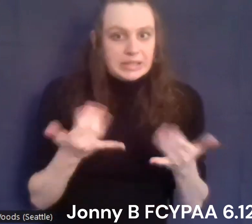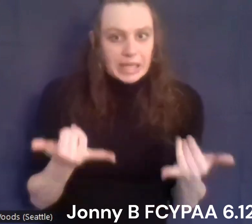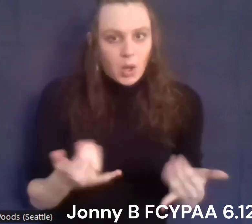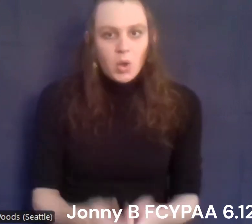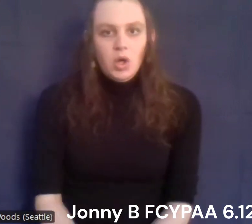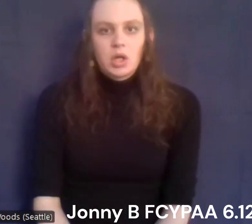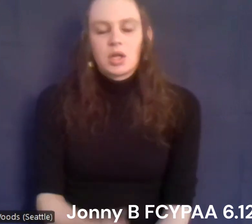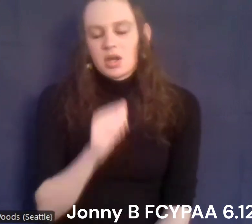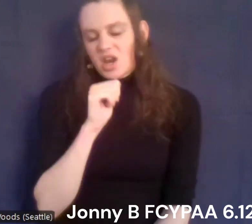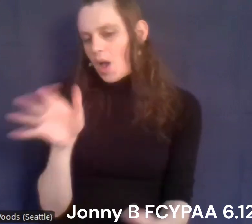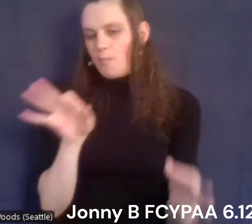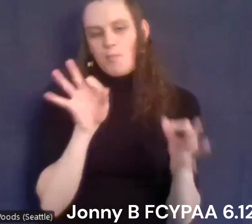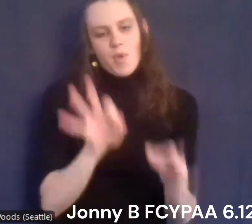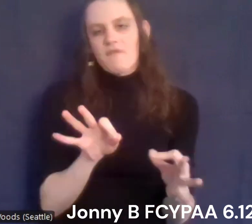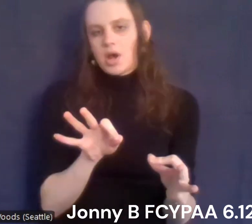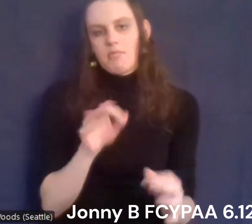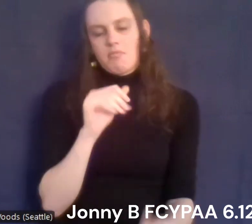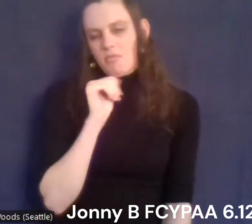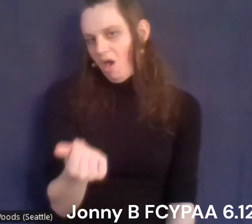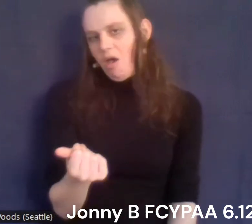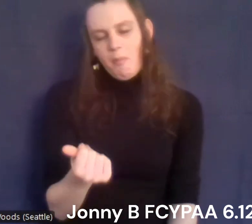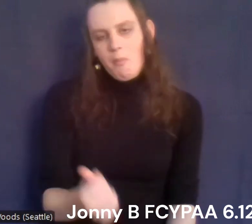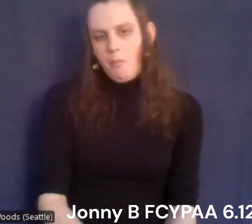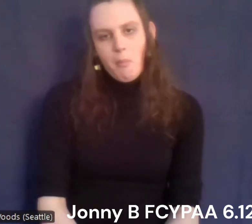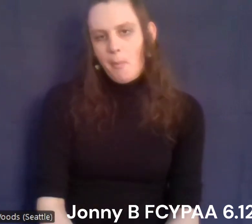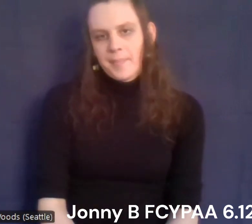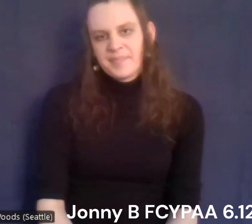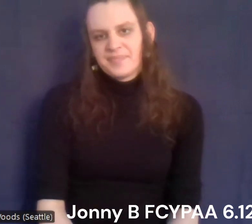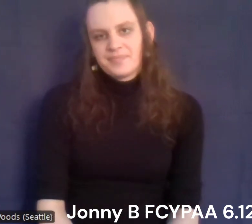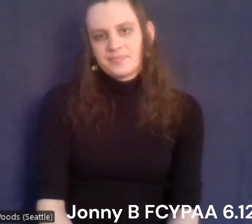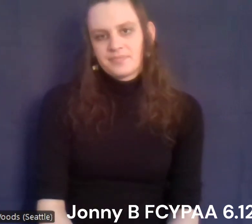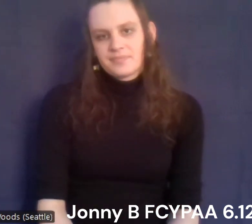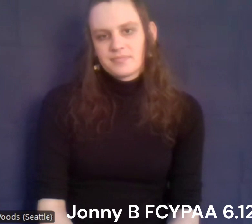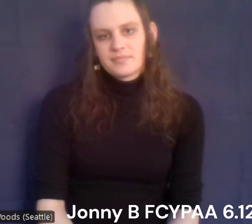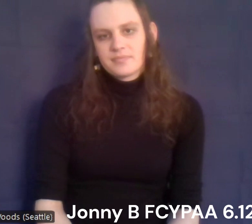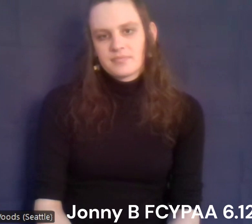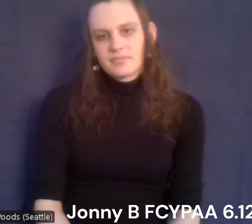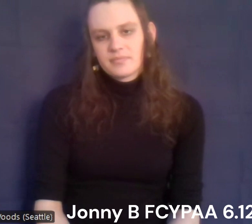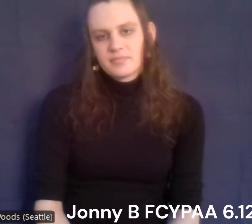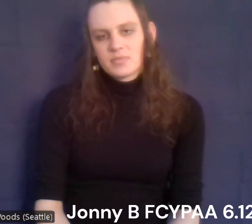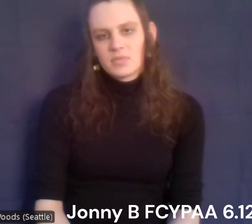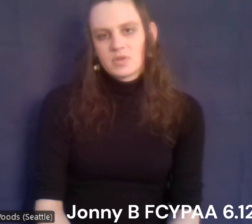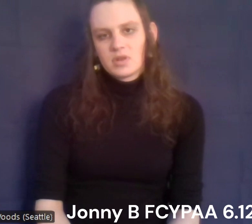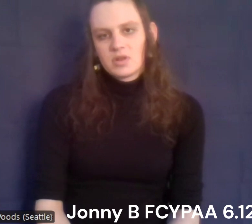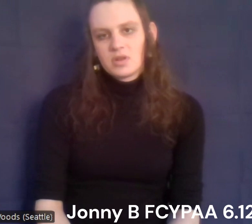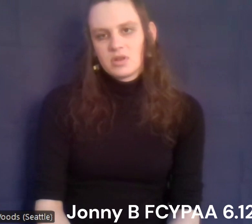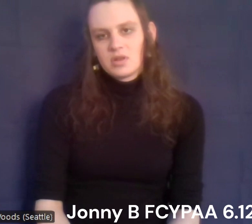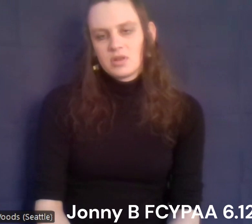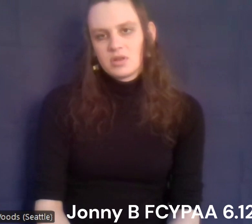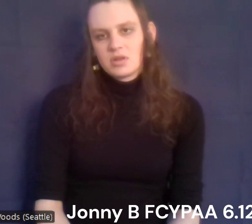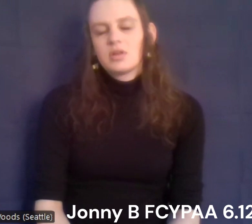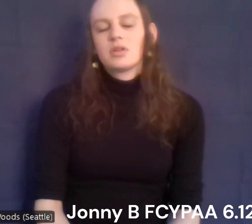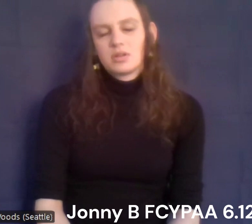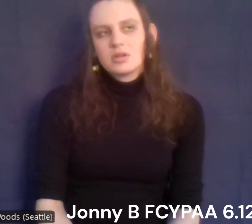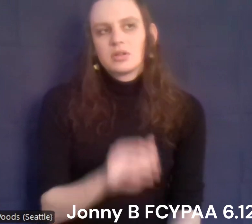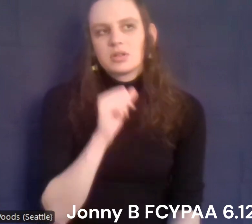not perfect. Definitely don't do it to my best of the, or not, don't do it perfectly, but